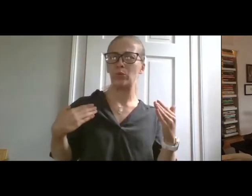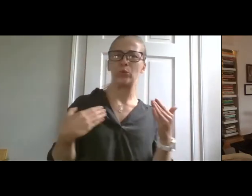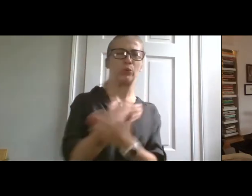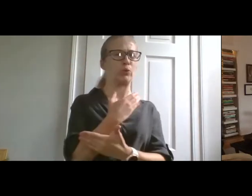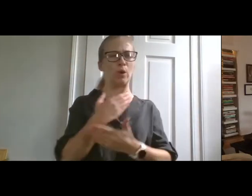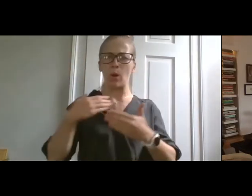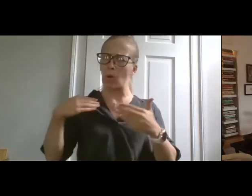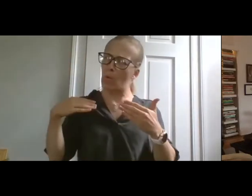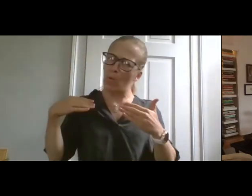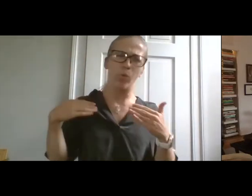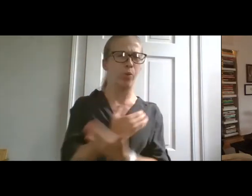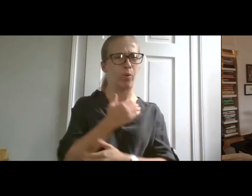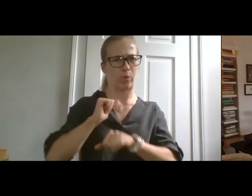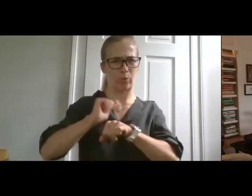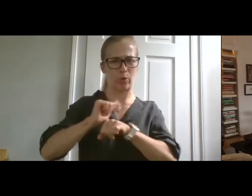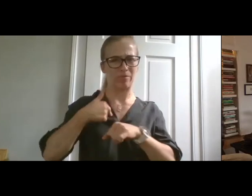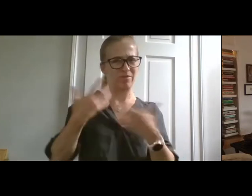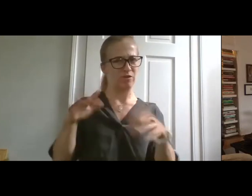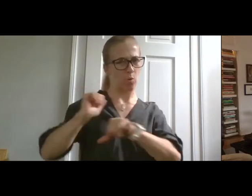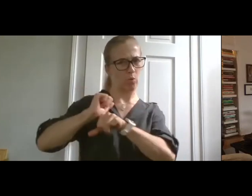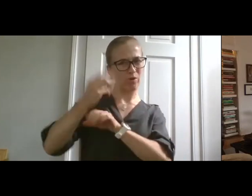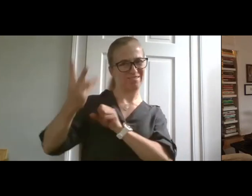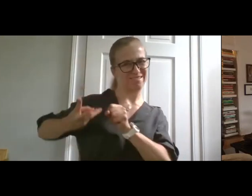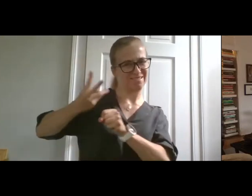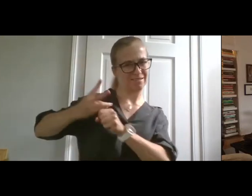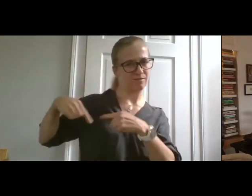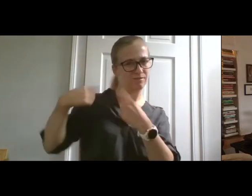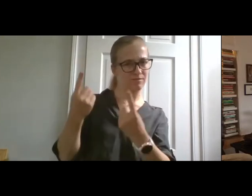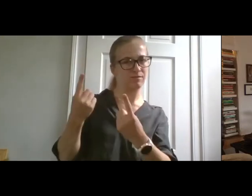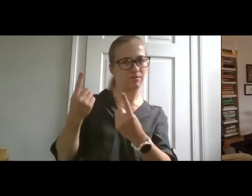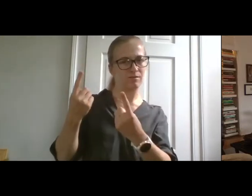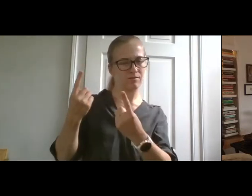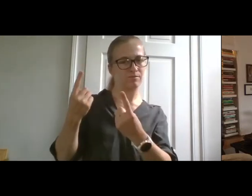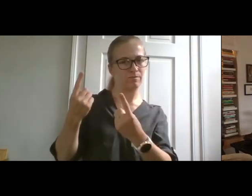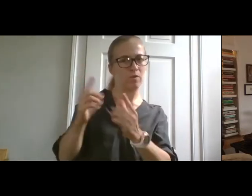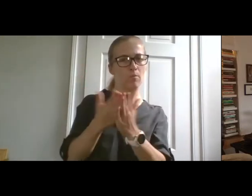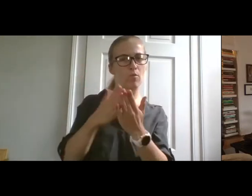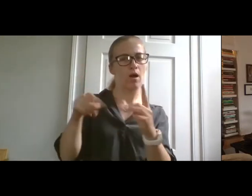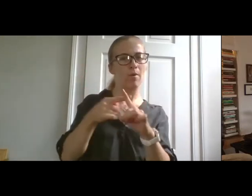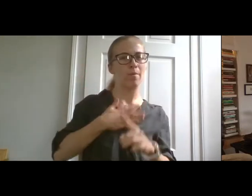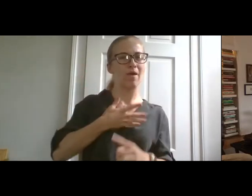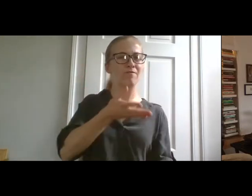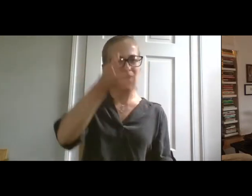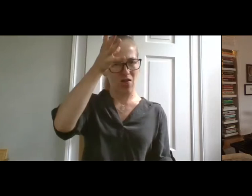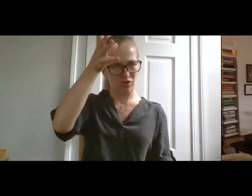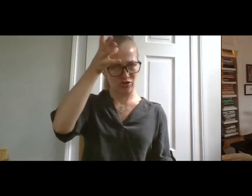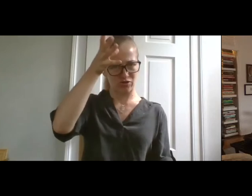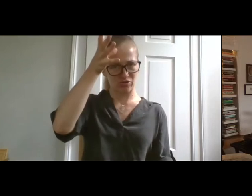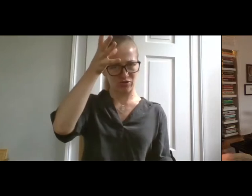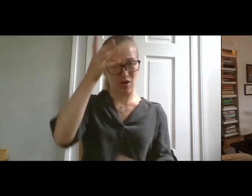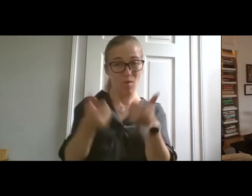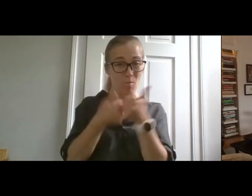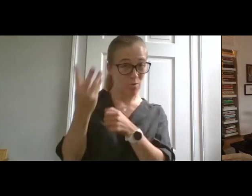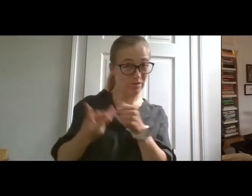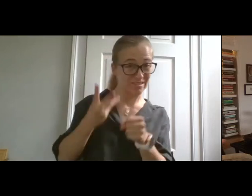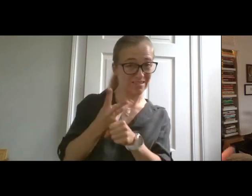been working for about 6 years on a book about my father. And for most of those 6 years,